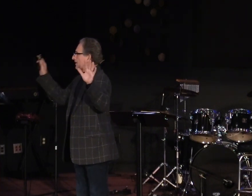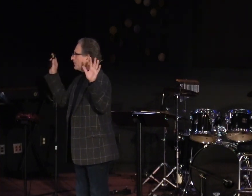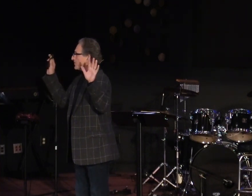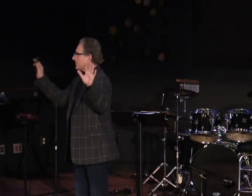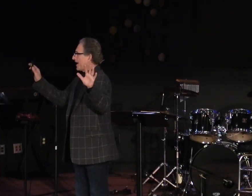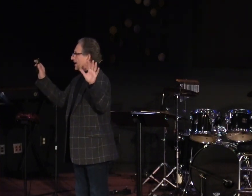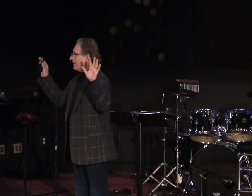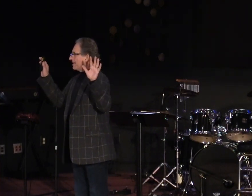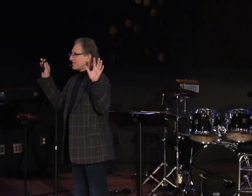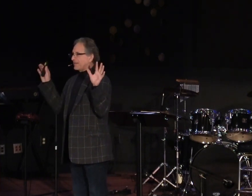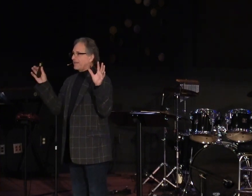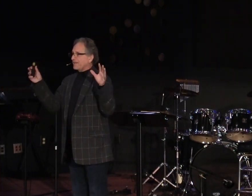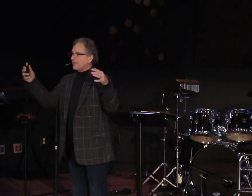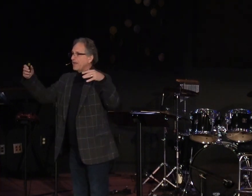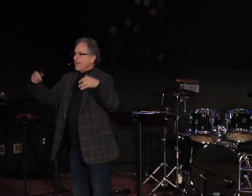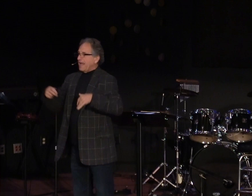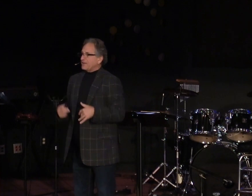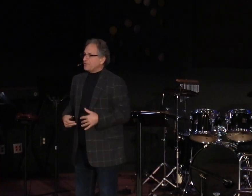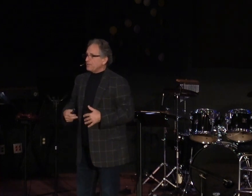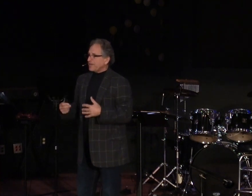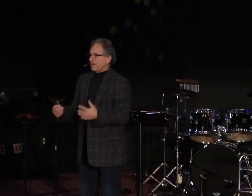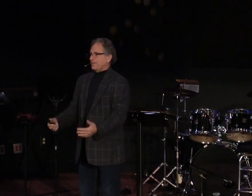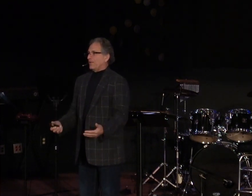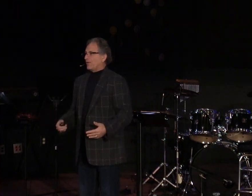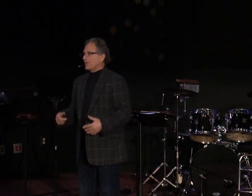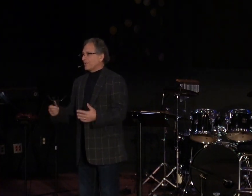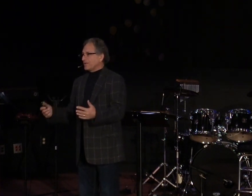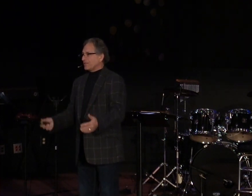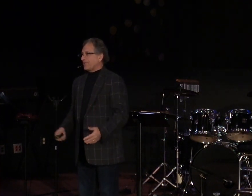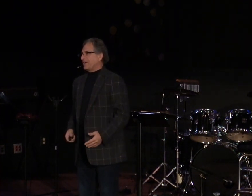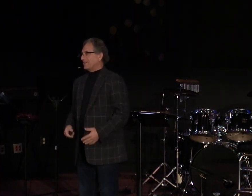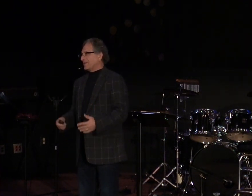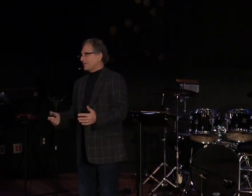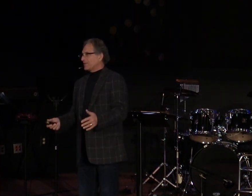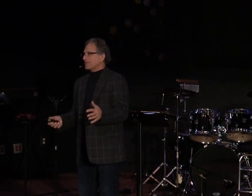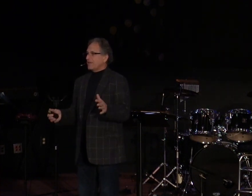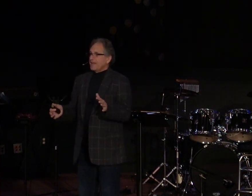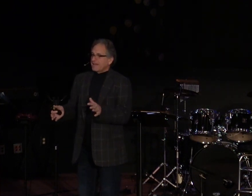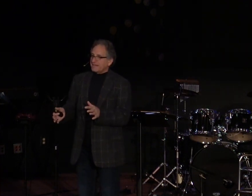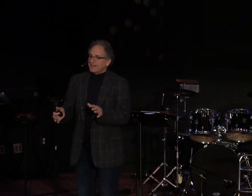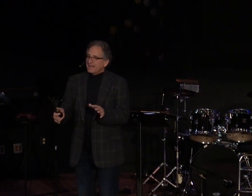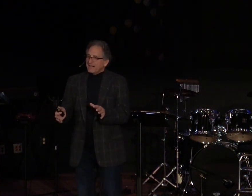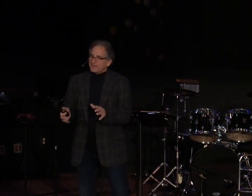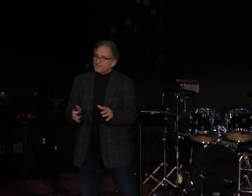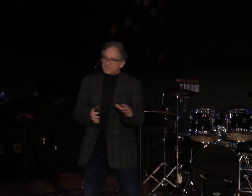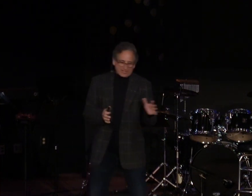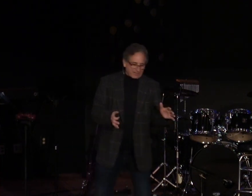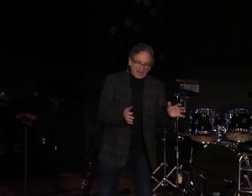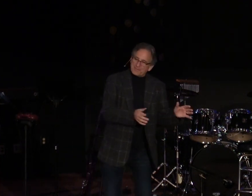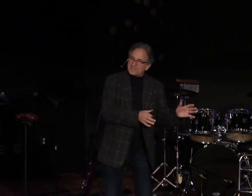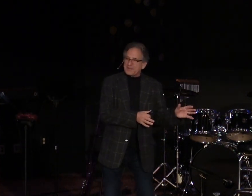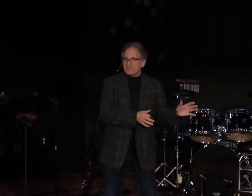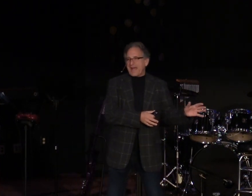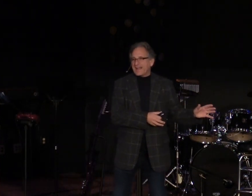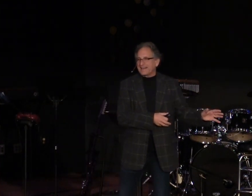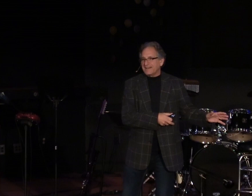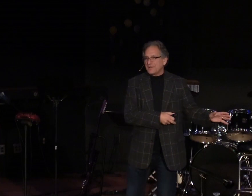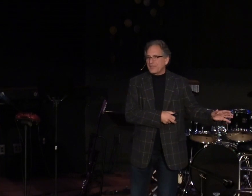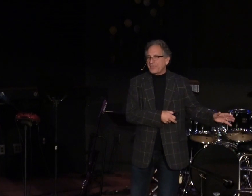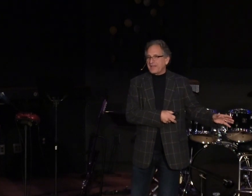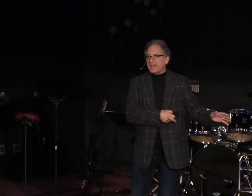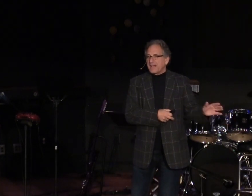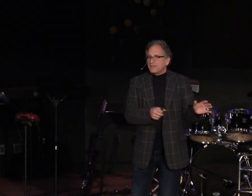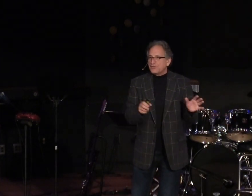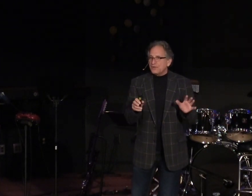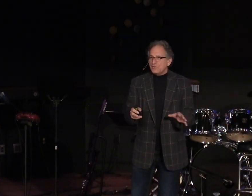Do you understand, as you become older in your faith and a Christian, and you sometimes sit back and